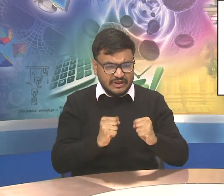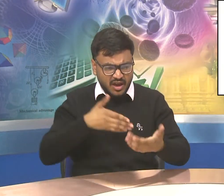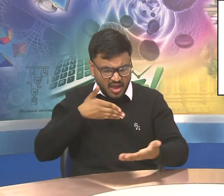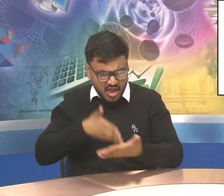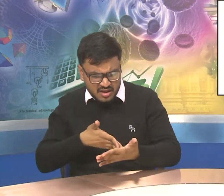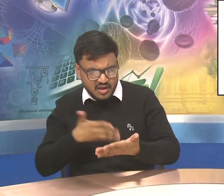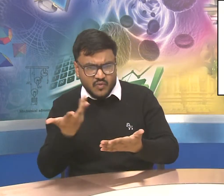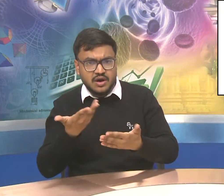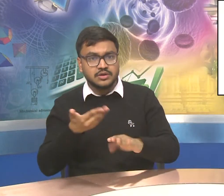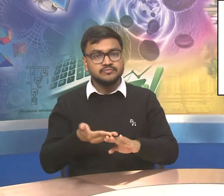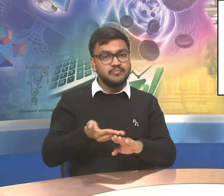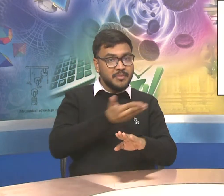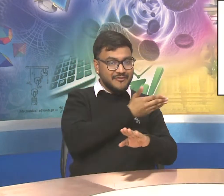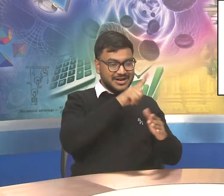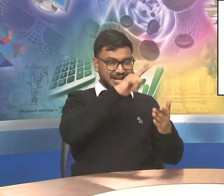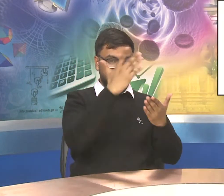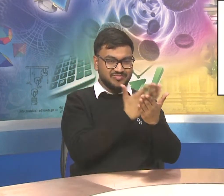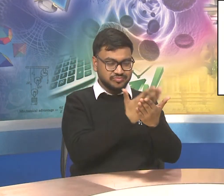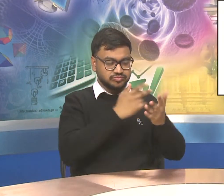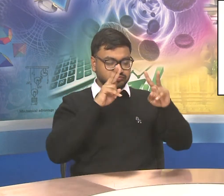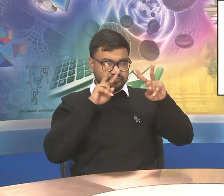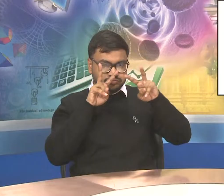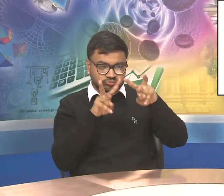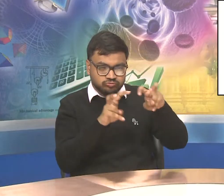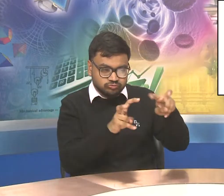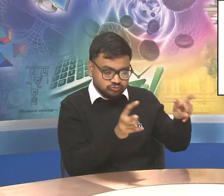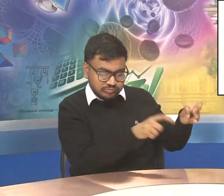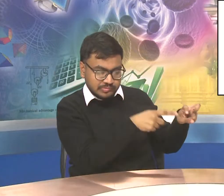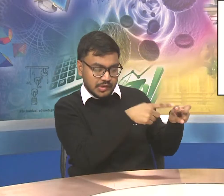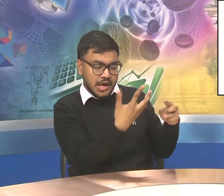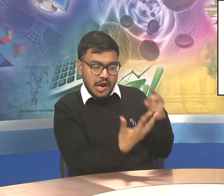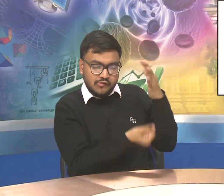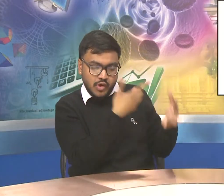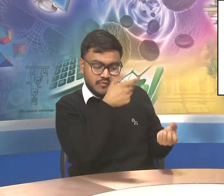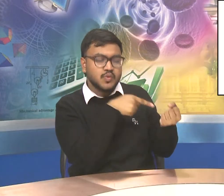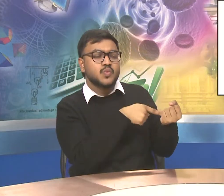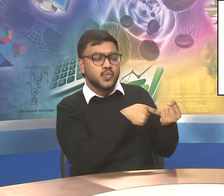Teacher needs information for teaching and research.